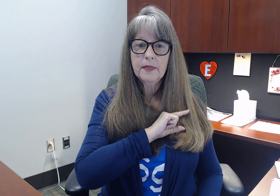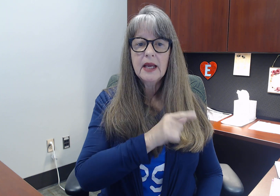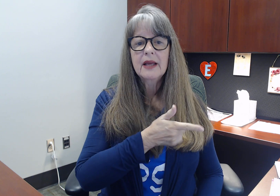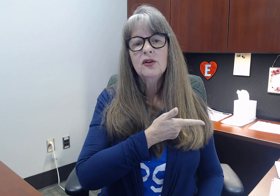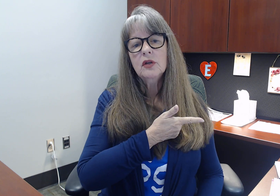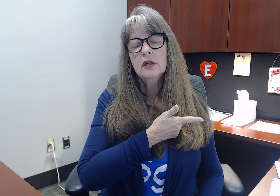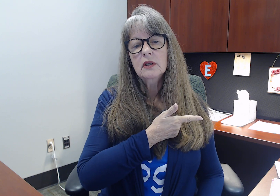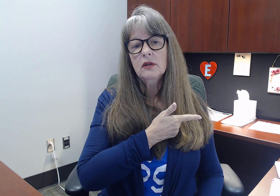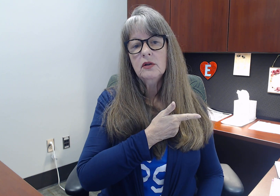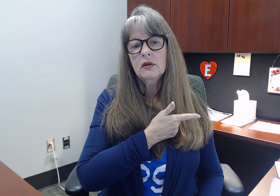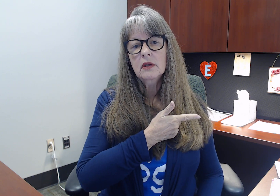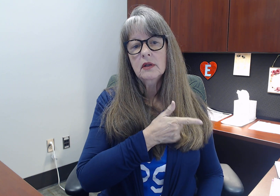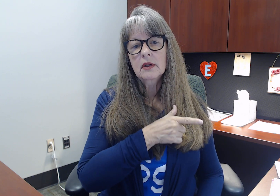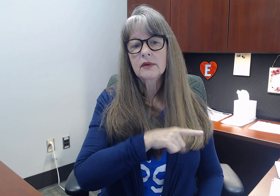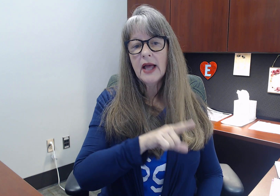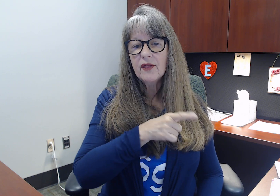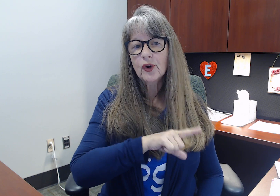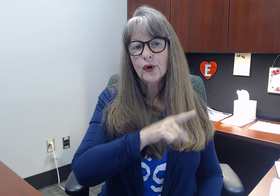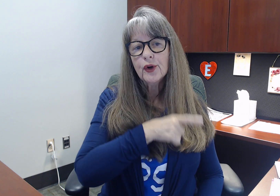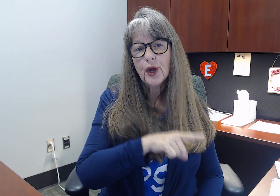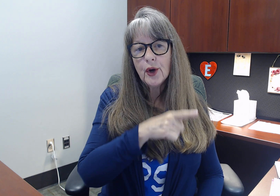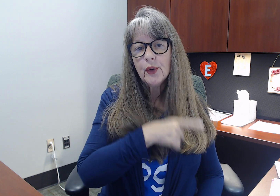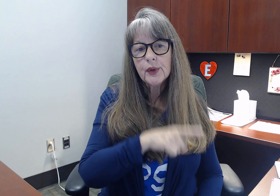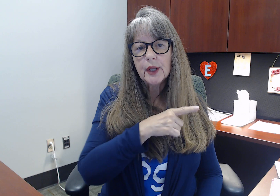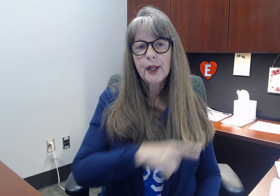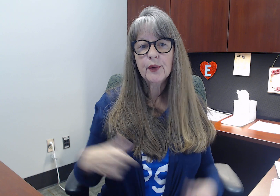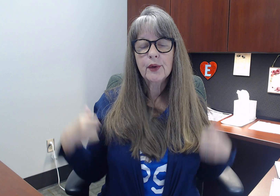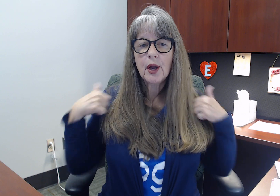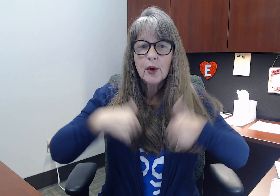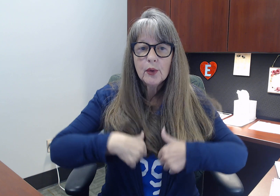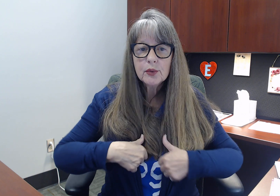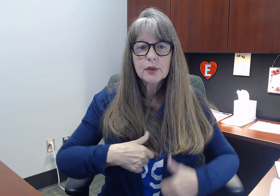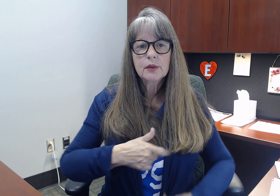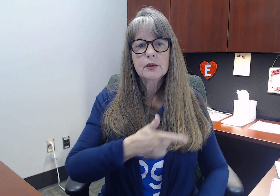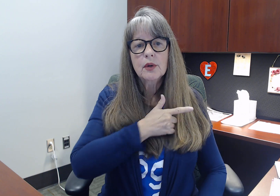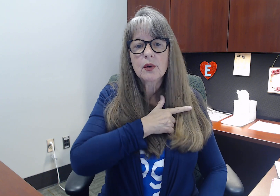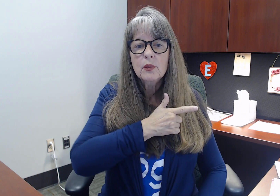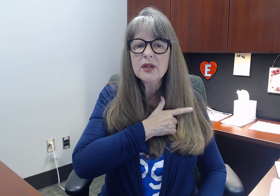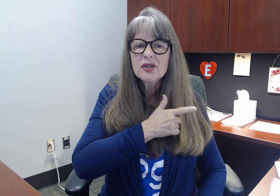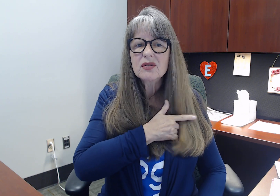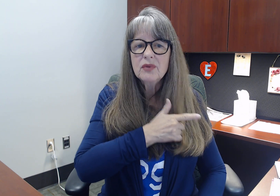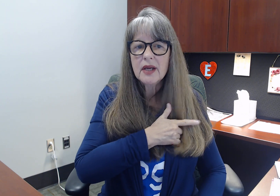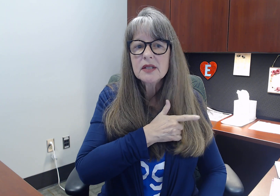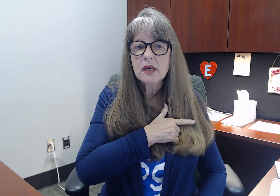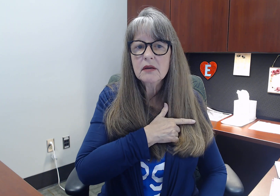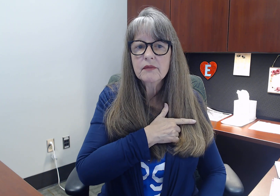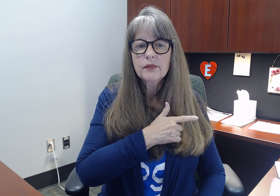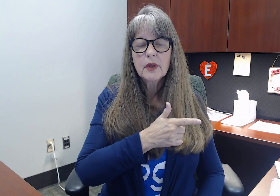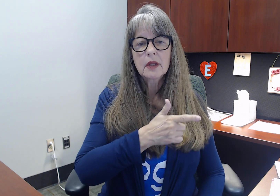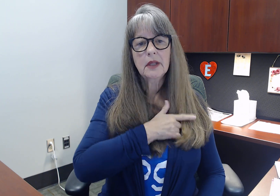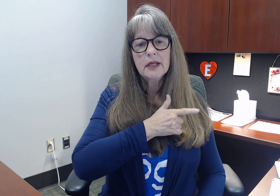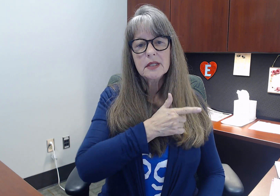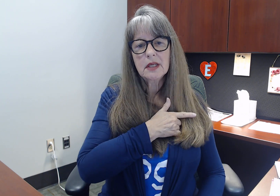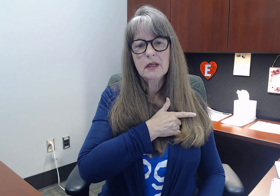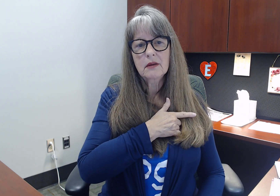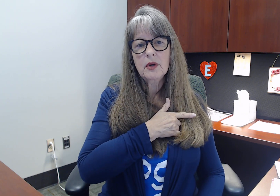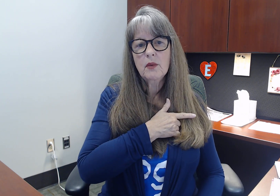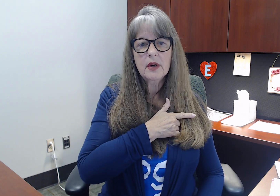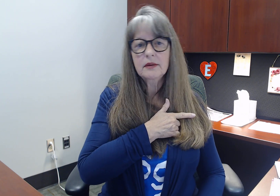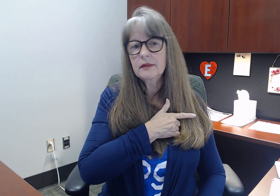You can leather coat, a leather coat. So let's do lazy. Lazy. We don't want to, like I